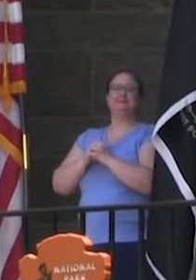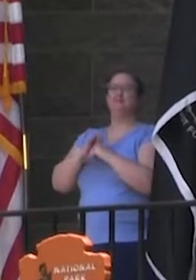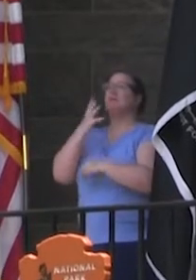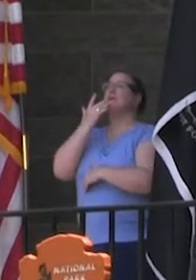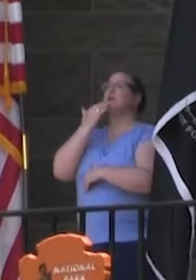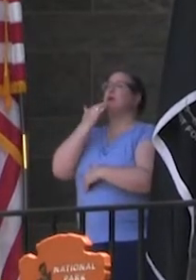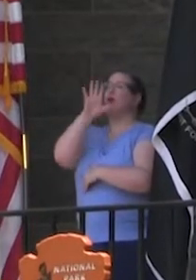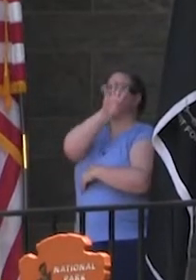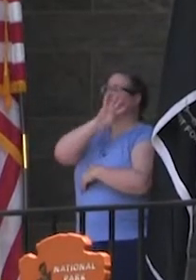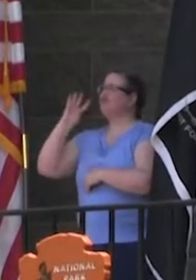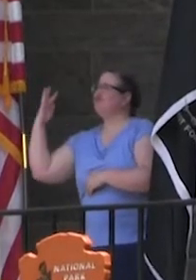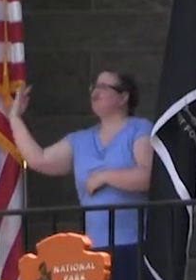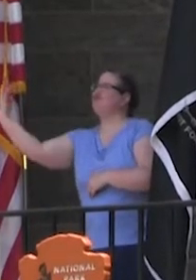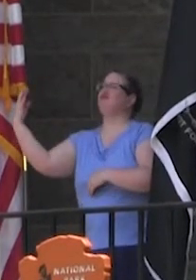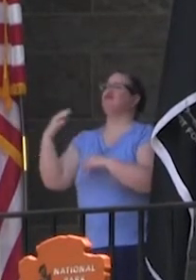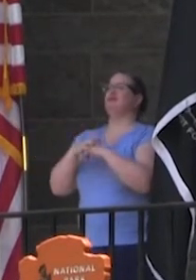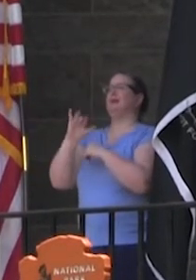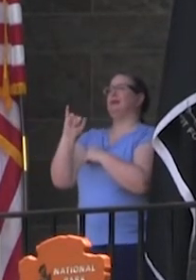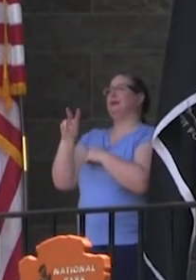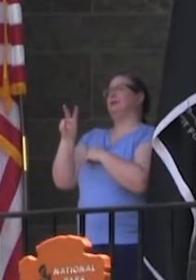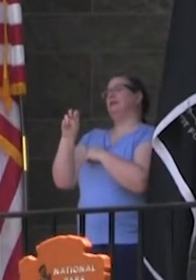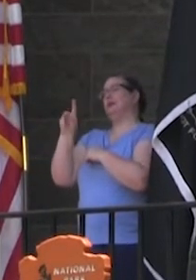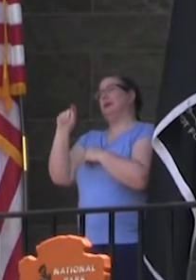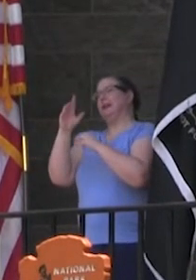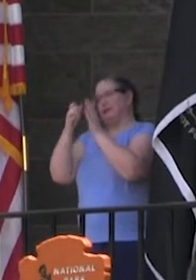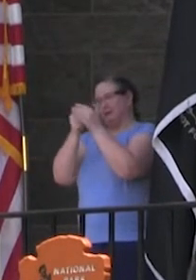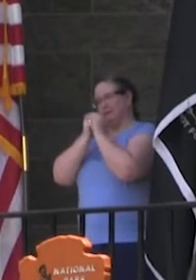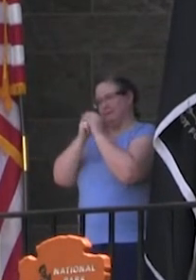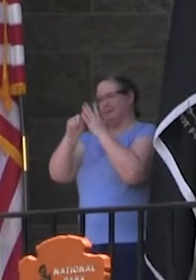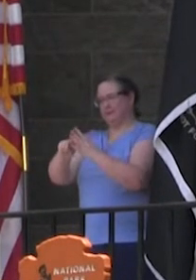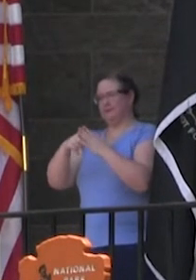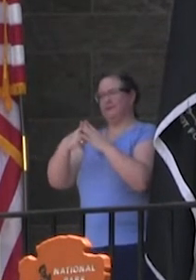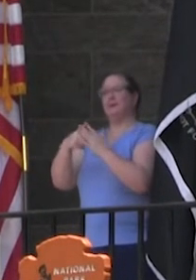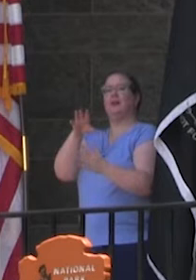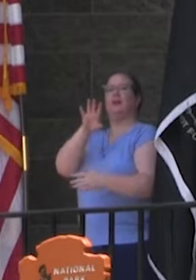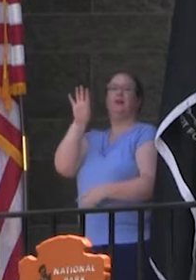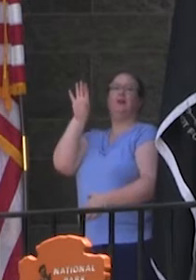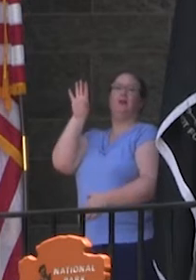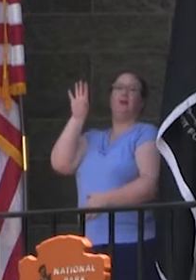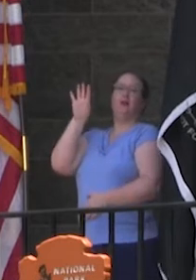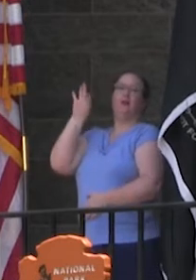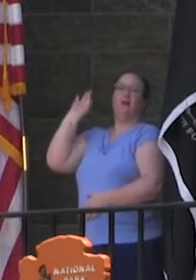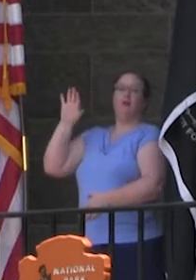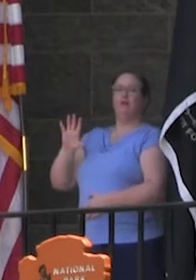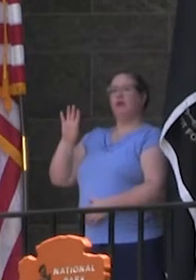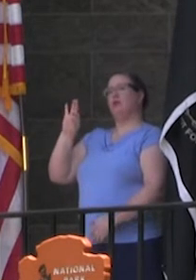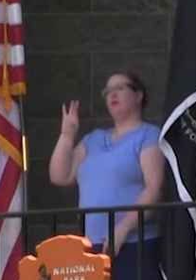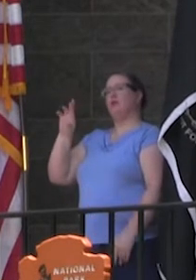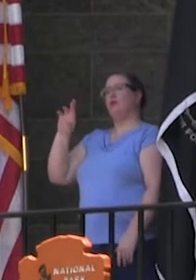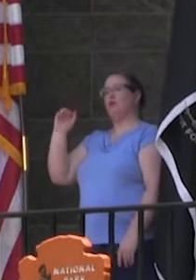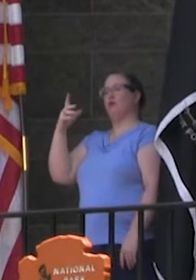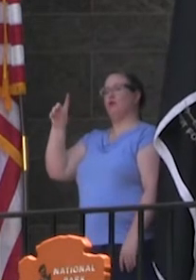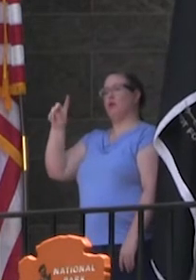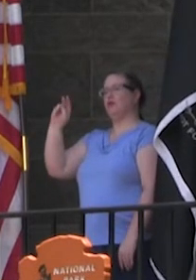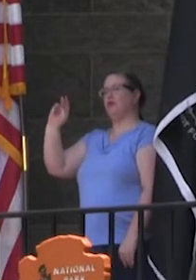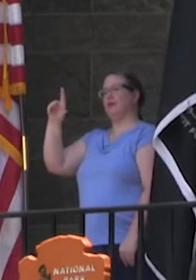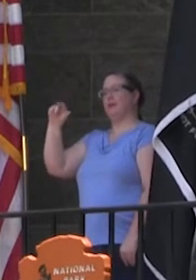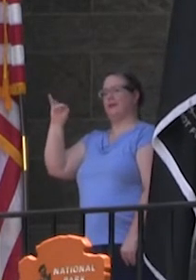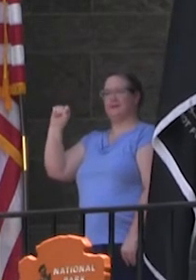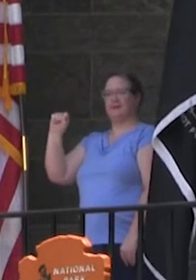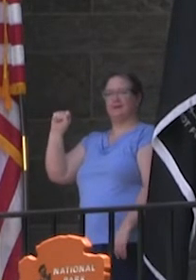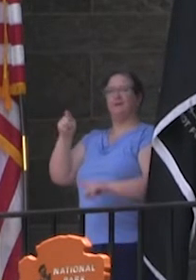The colors will be retired, and the invocation will be offered by Father Richard Nelson of Calvary Episcopal